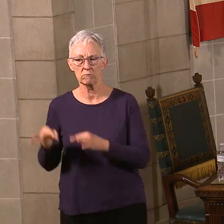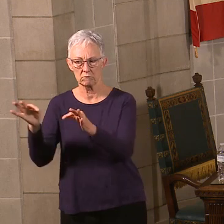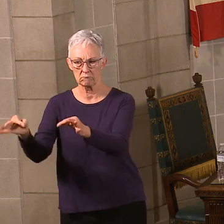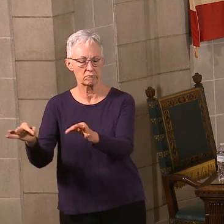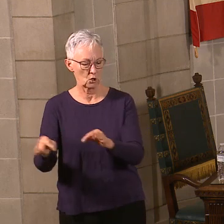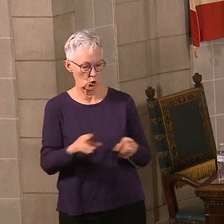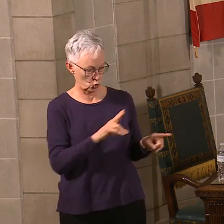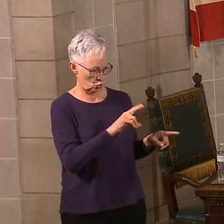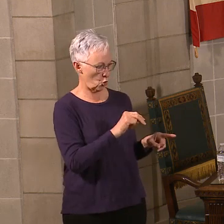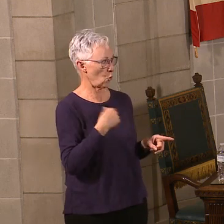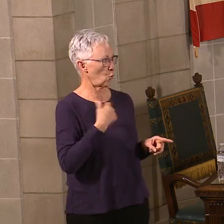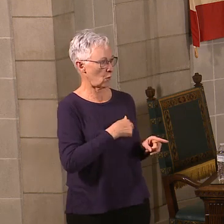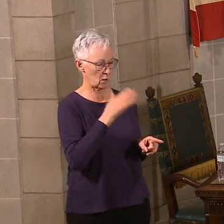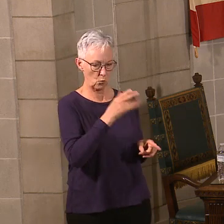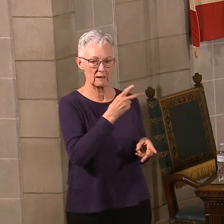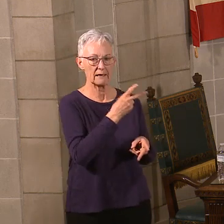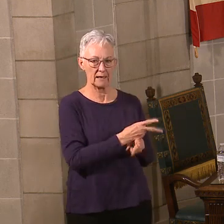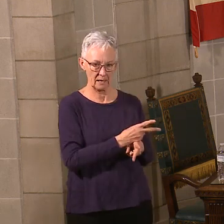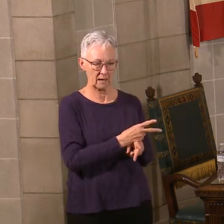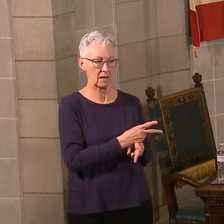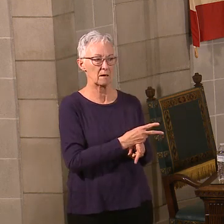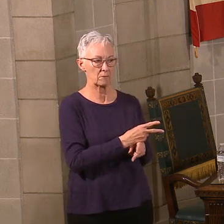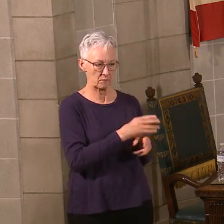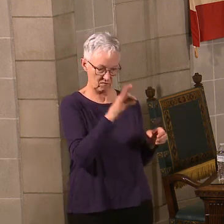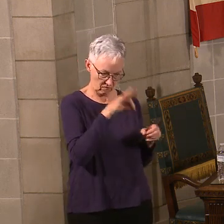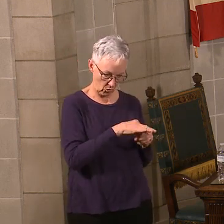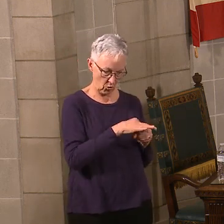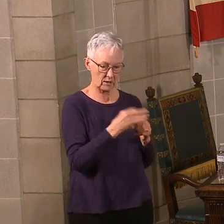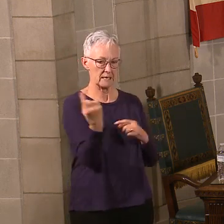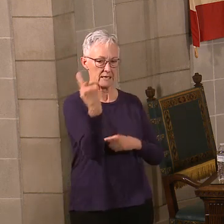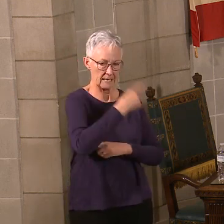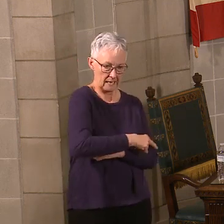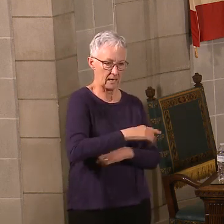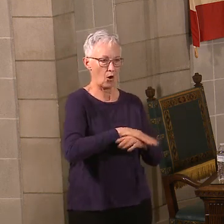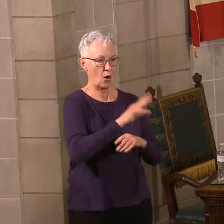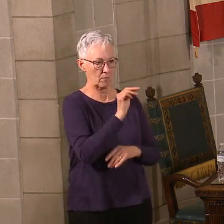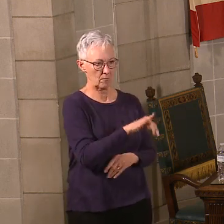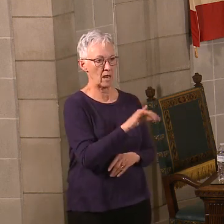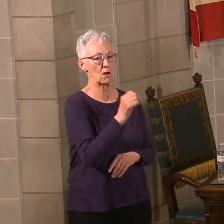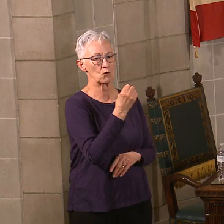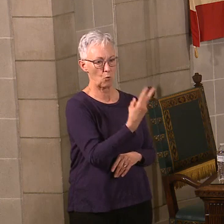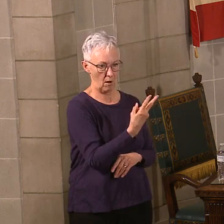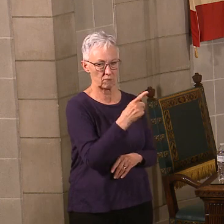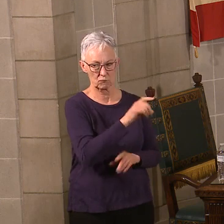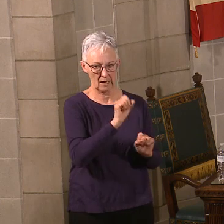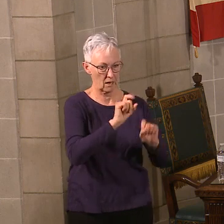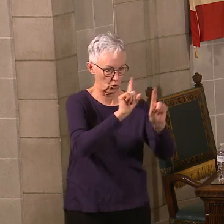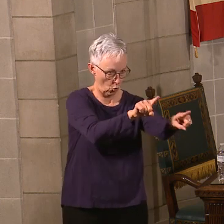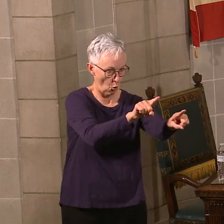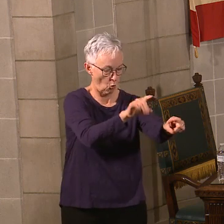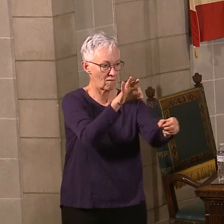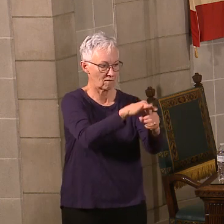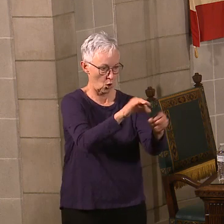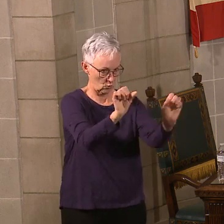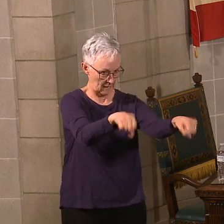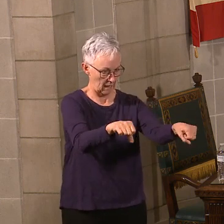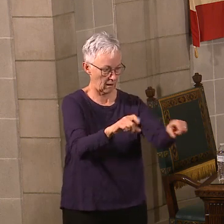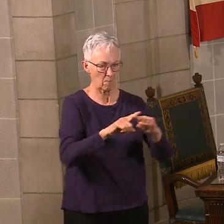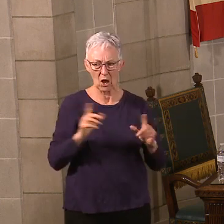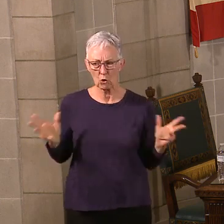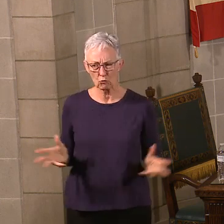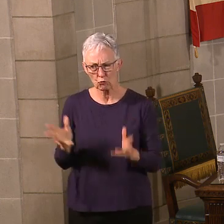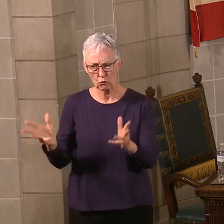we are doing is encouraging people to fill out your early voting ballot request form that you all received in the mail. It was mailed out to